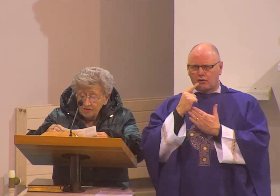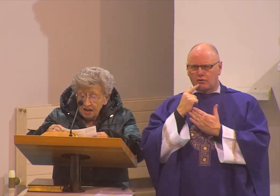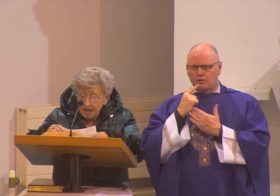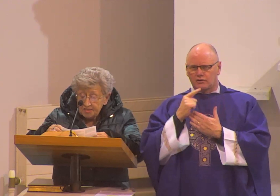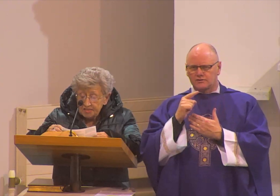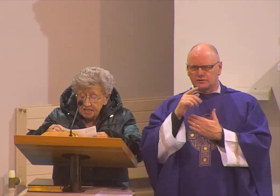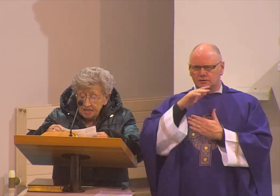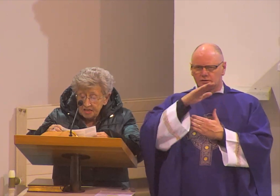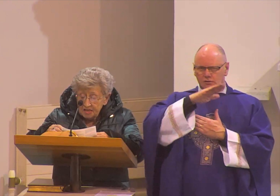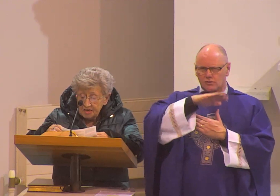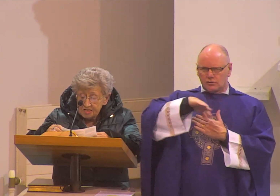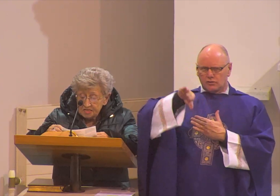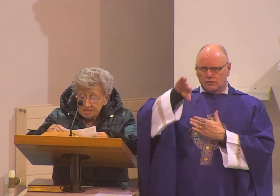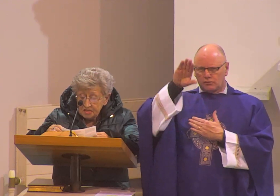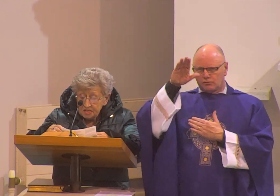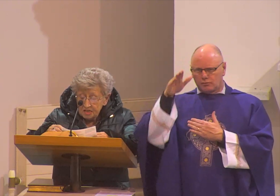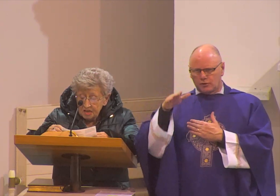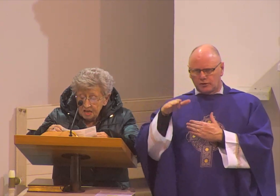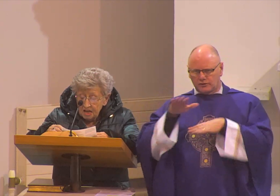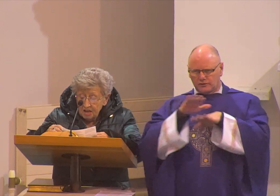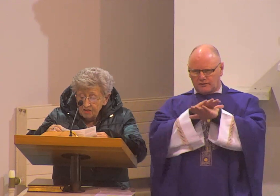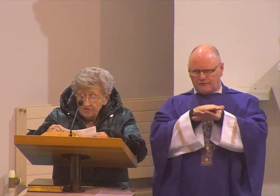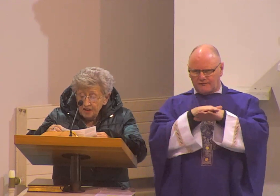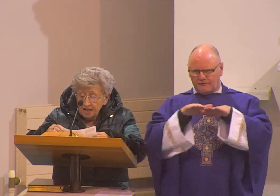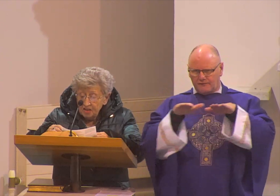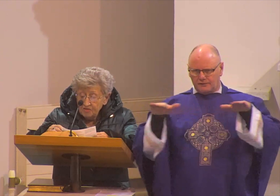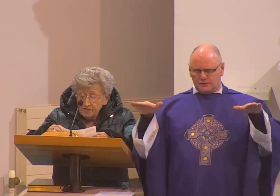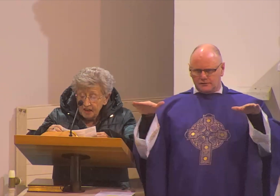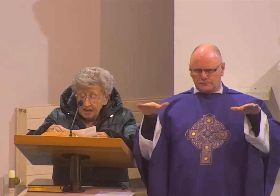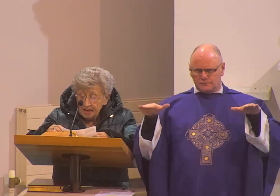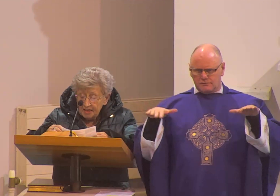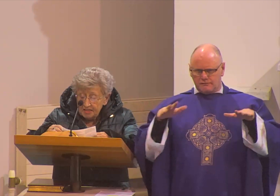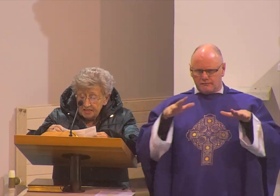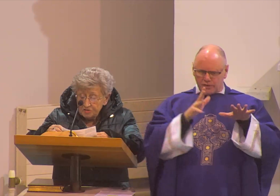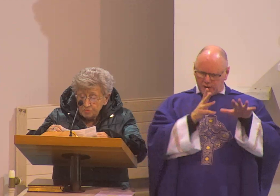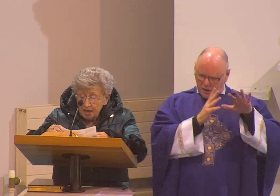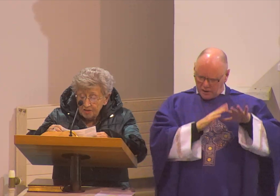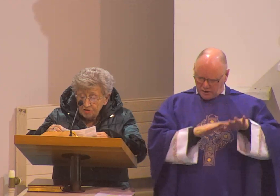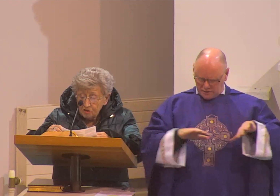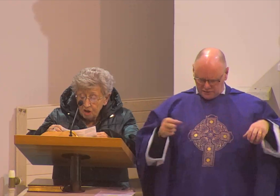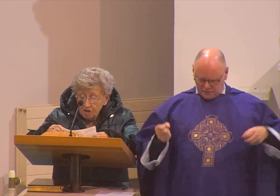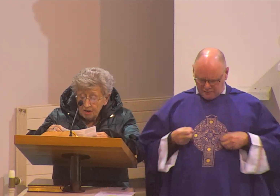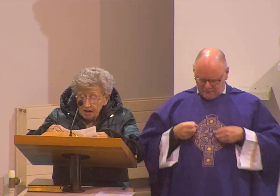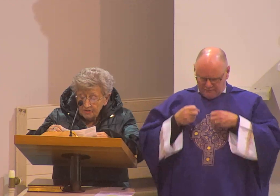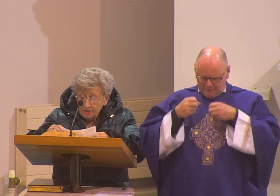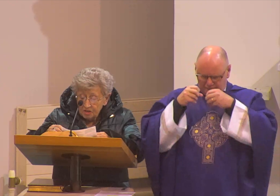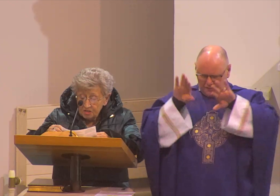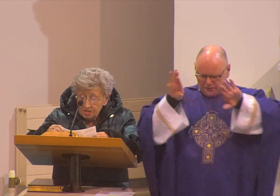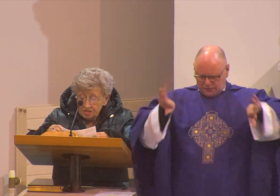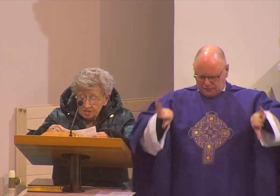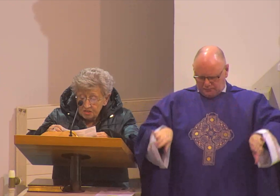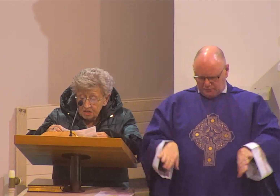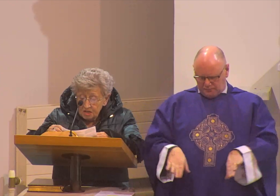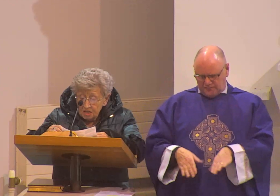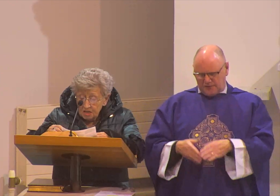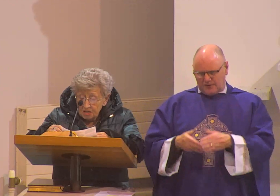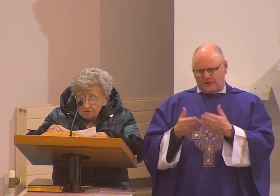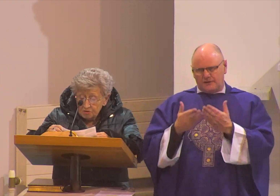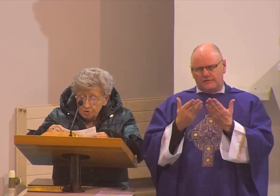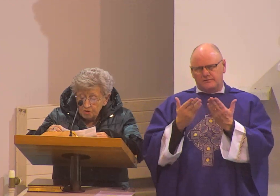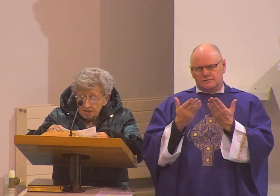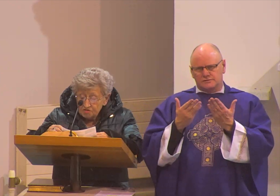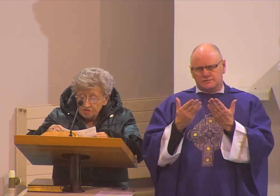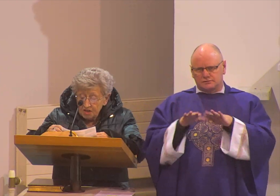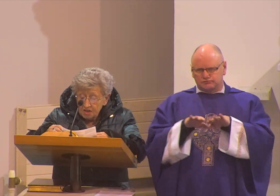the everlasting hills, the filling of the valleys to make the ground level,